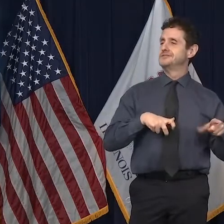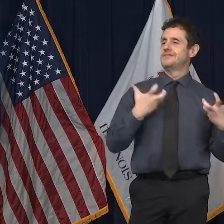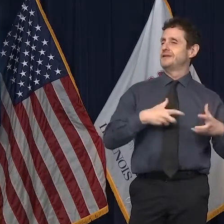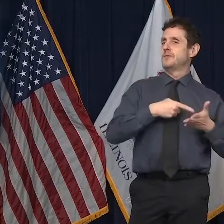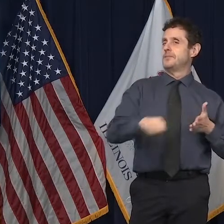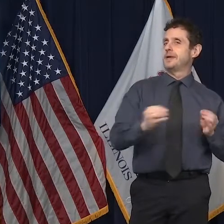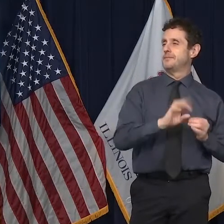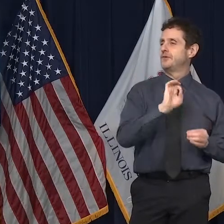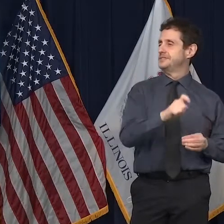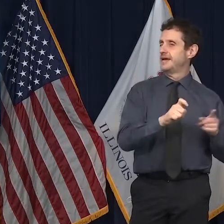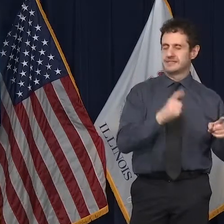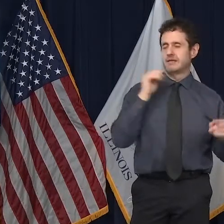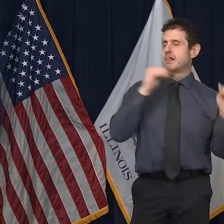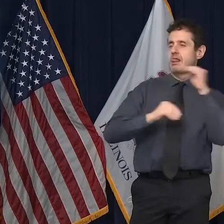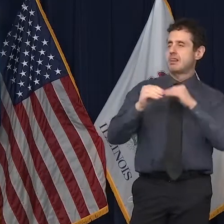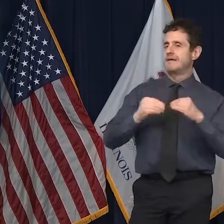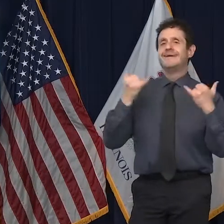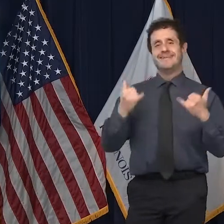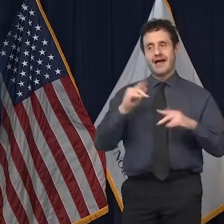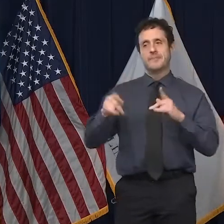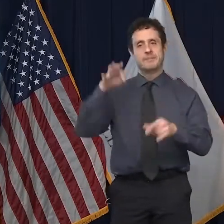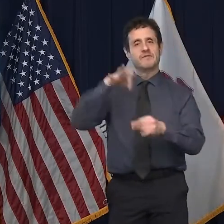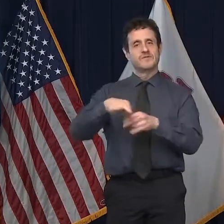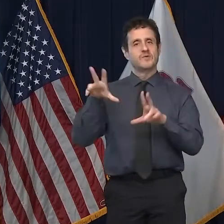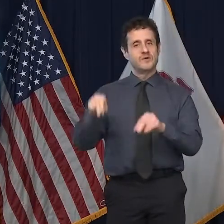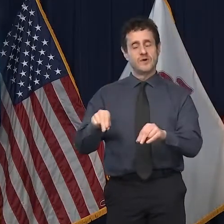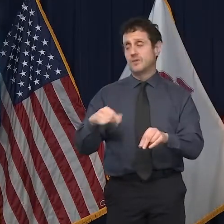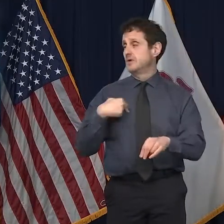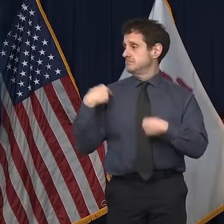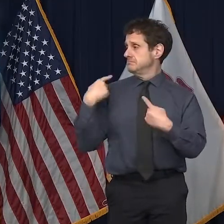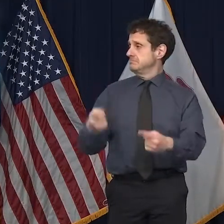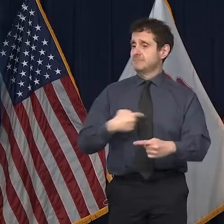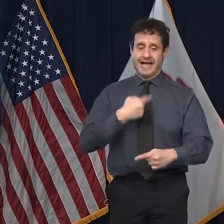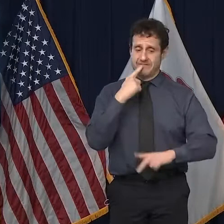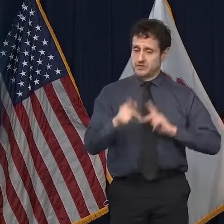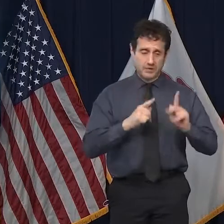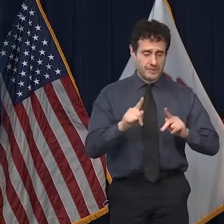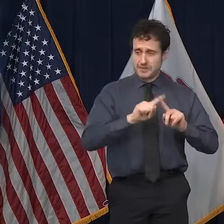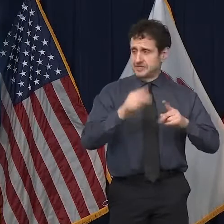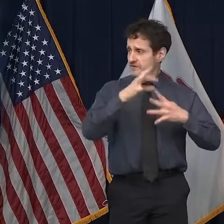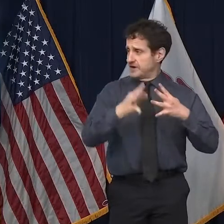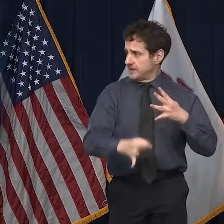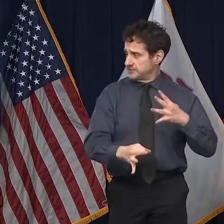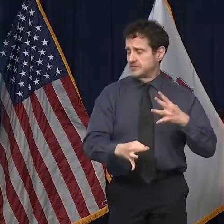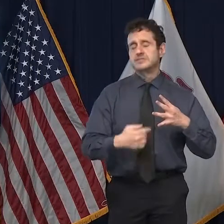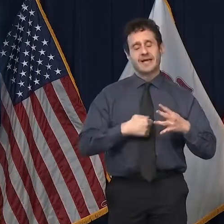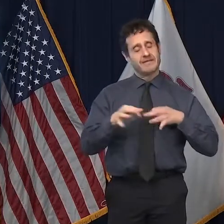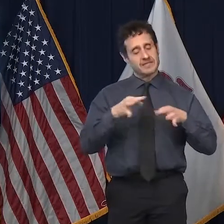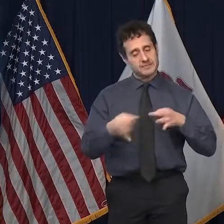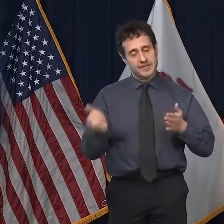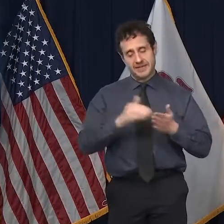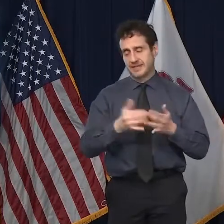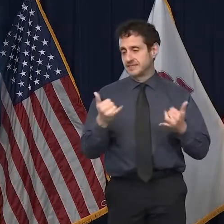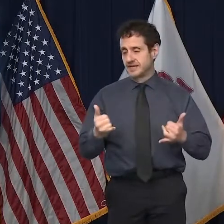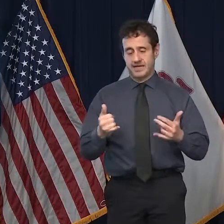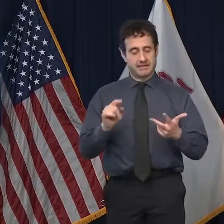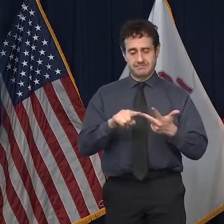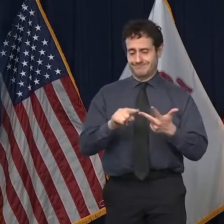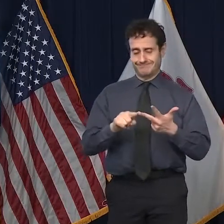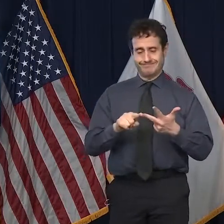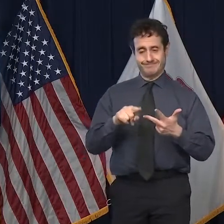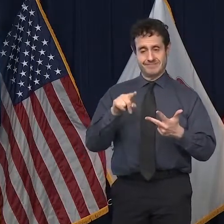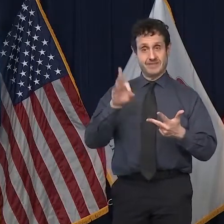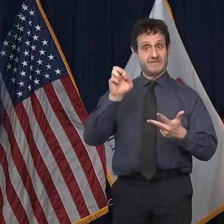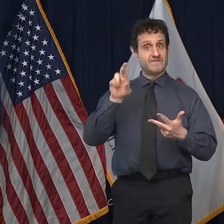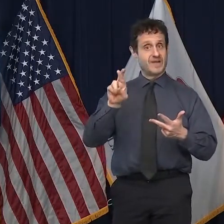will say that from the beginning I've told people what the options are, and I talked about them again today, but we need to look